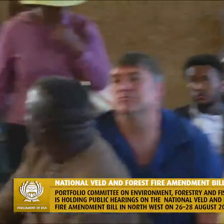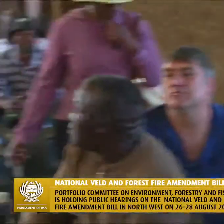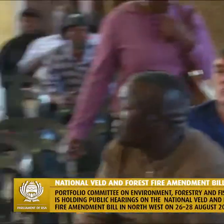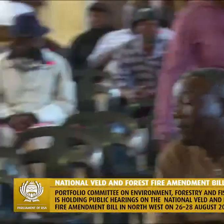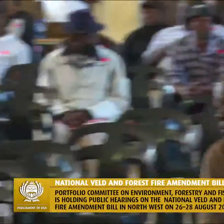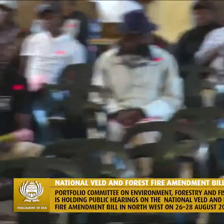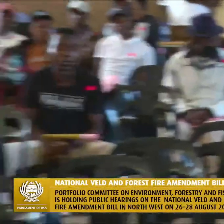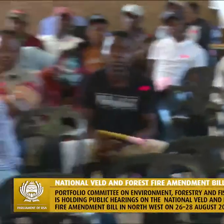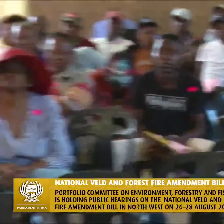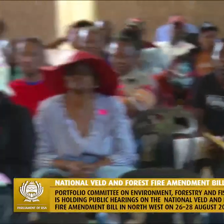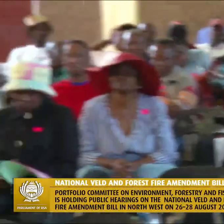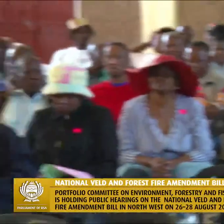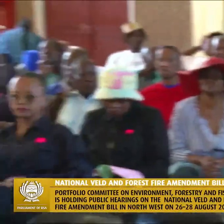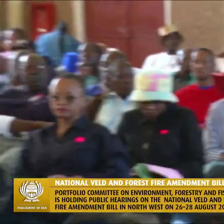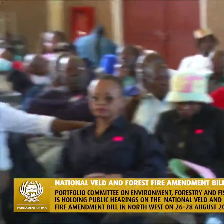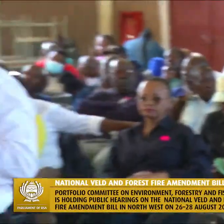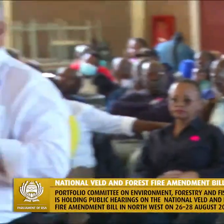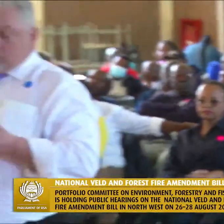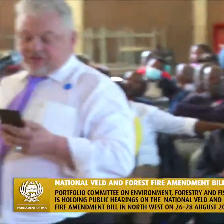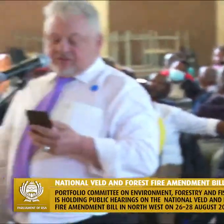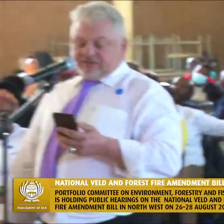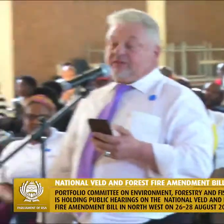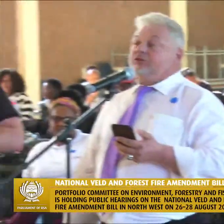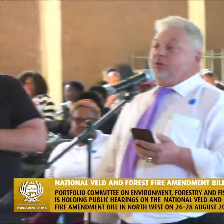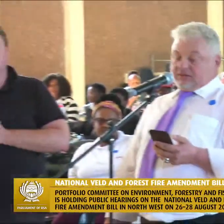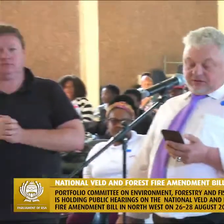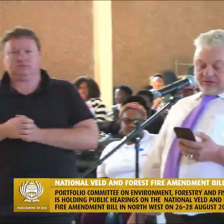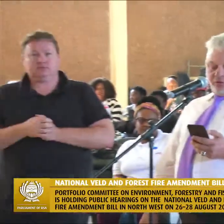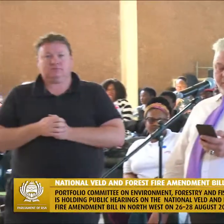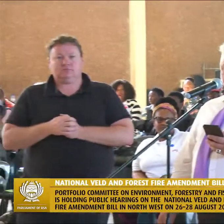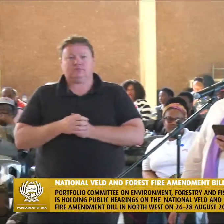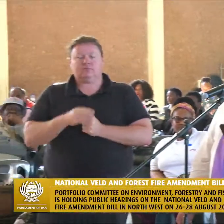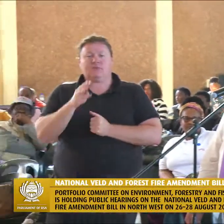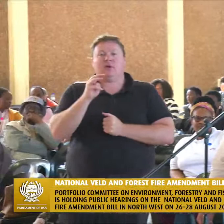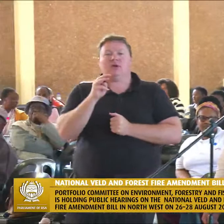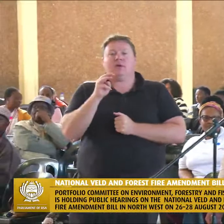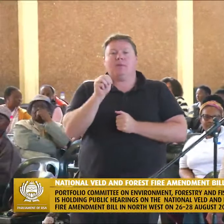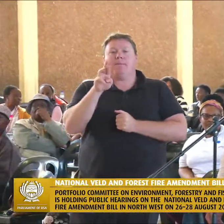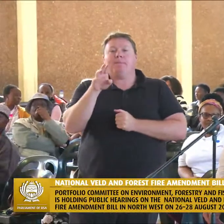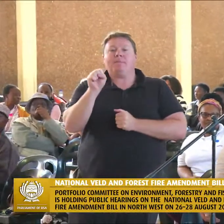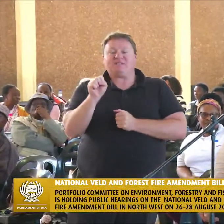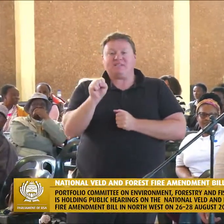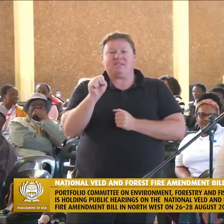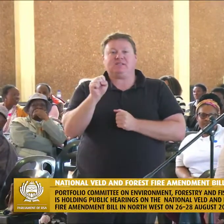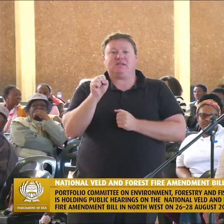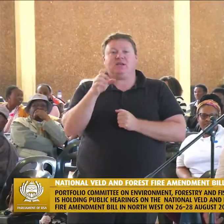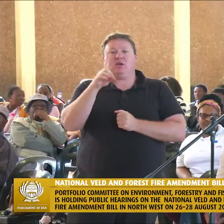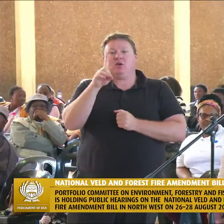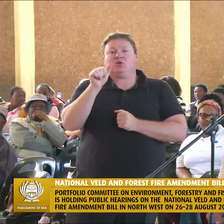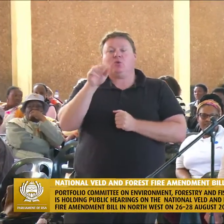the type of thing mr chairman that mrs dawson sends to us is for example today